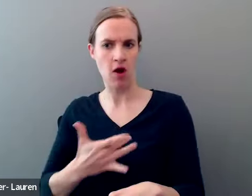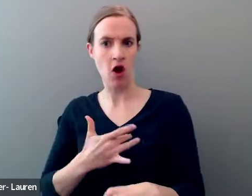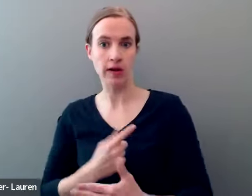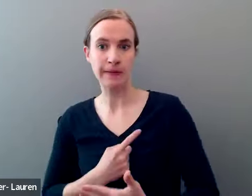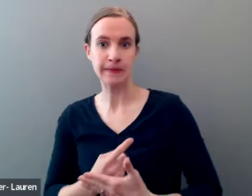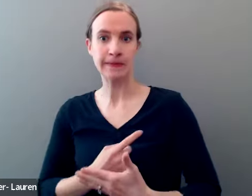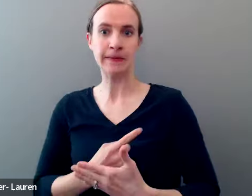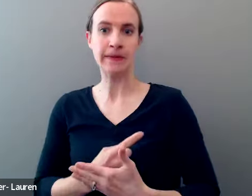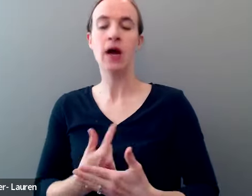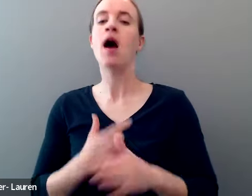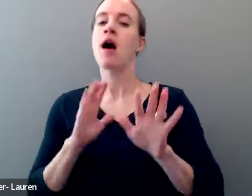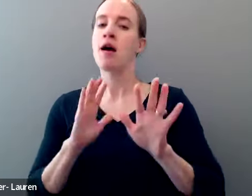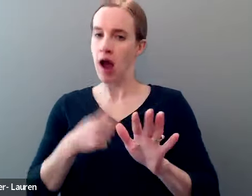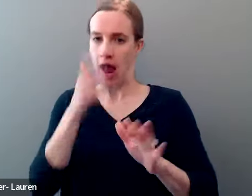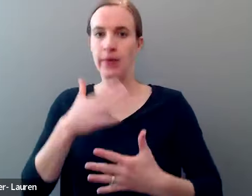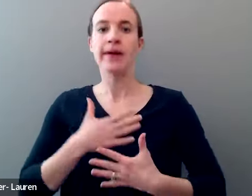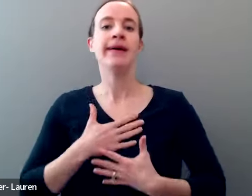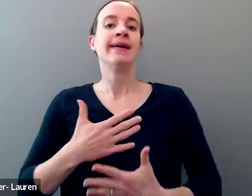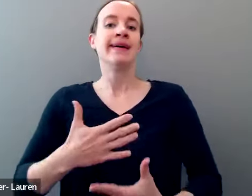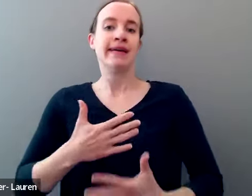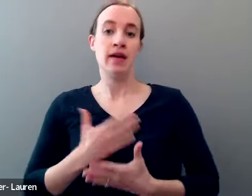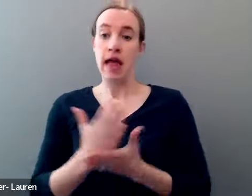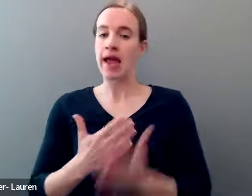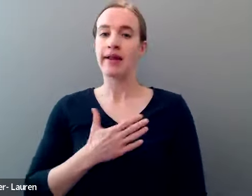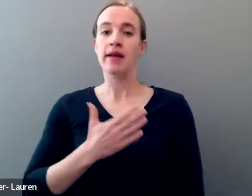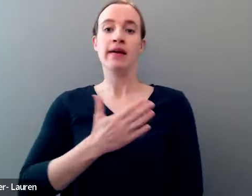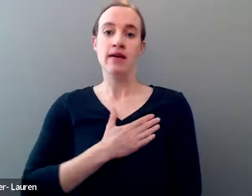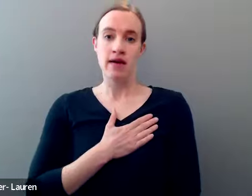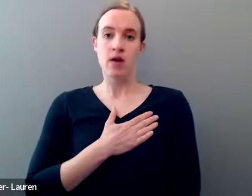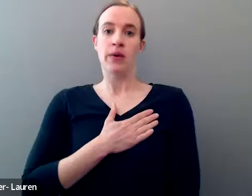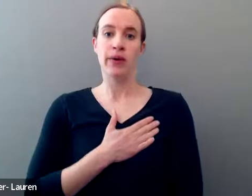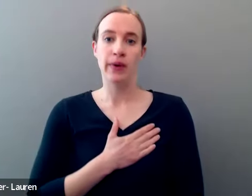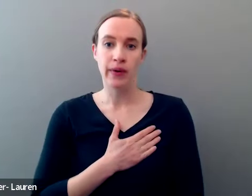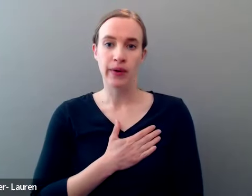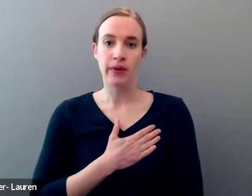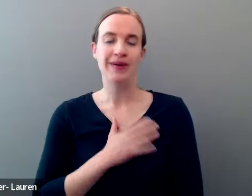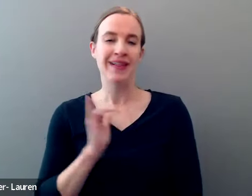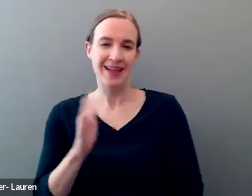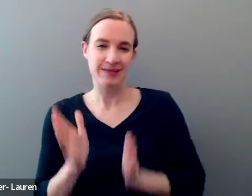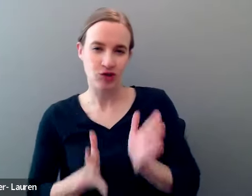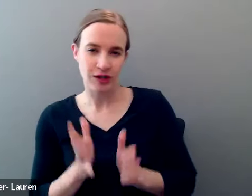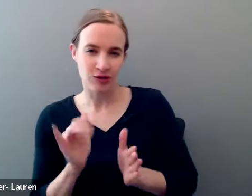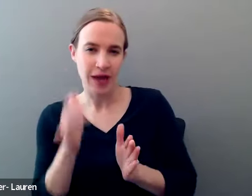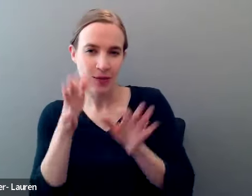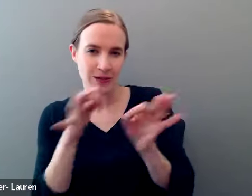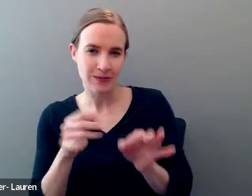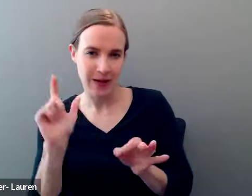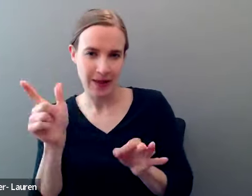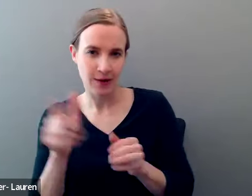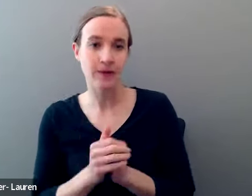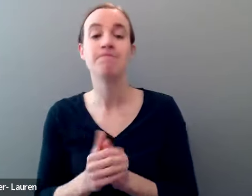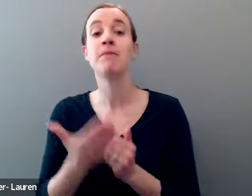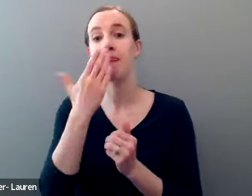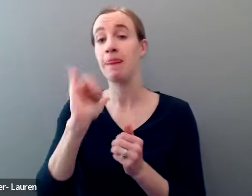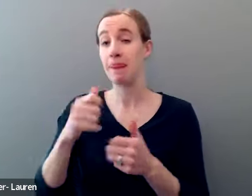breaths and maybe put my hand on my chest, which we'll get to. It's a gesture. So thank you. Tracking. You guys